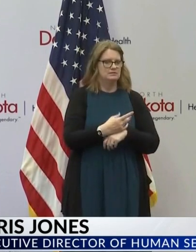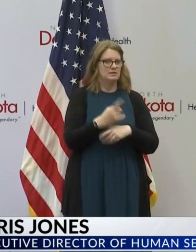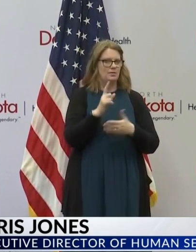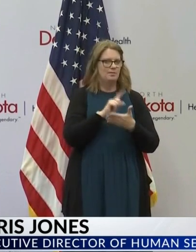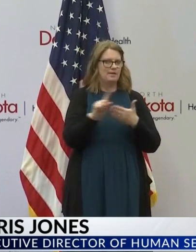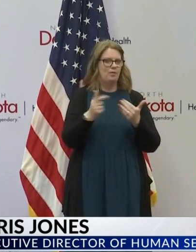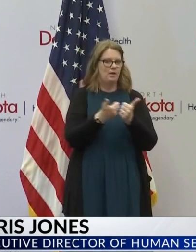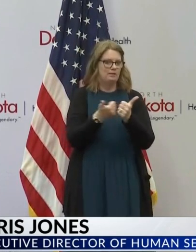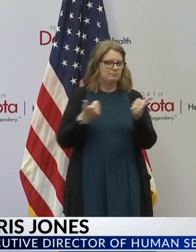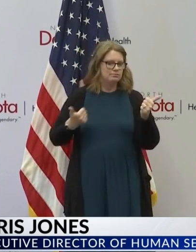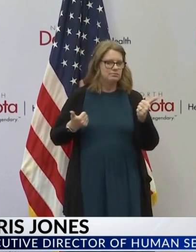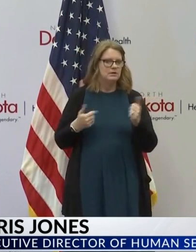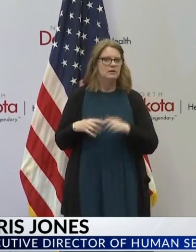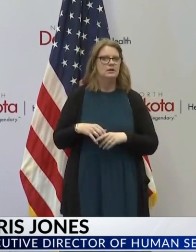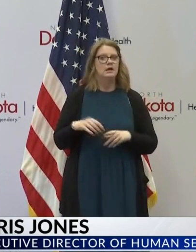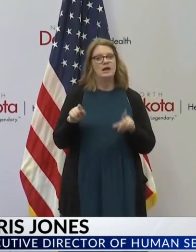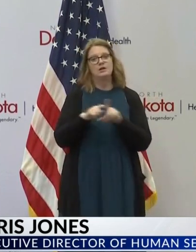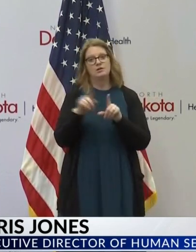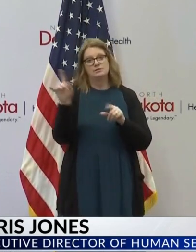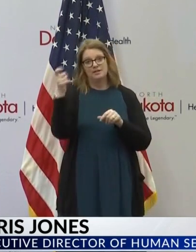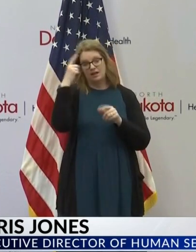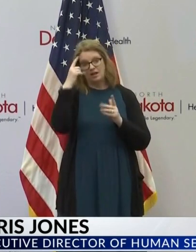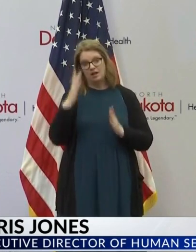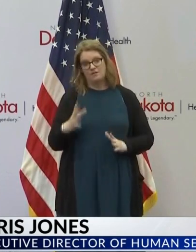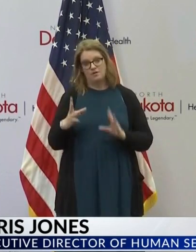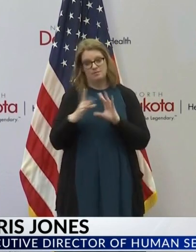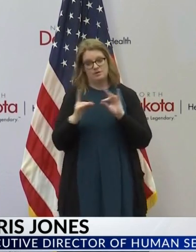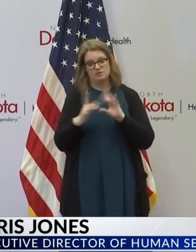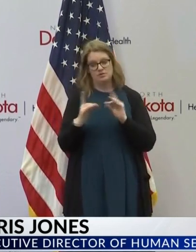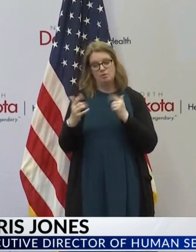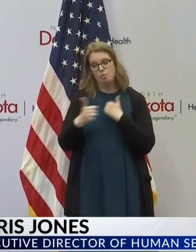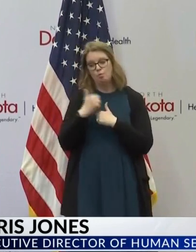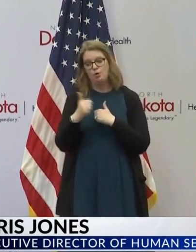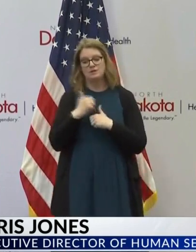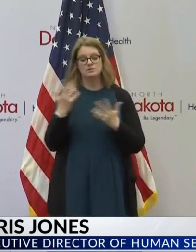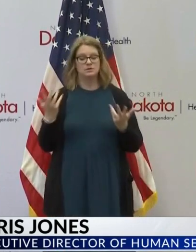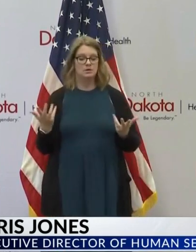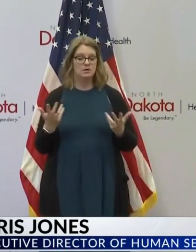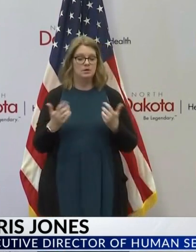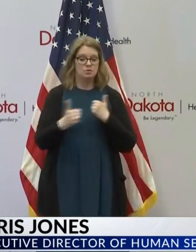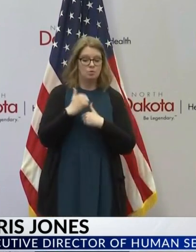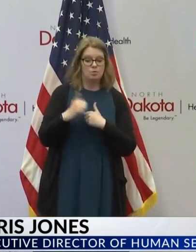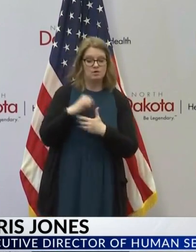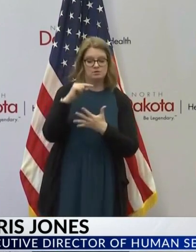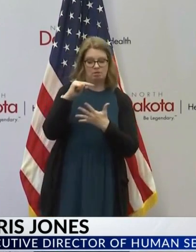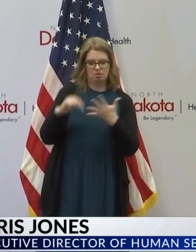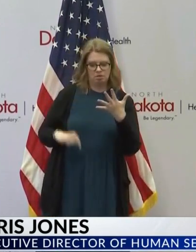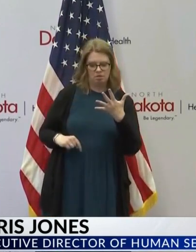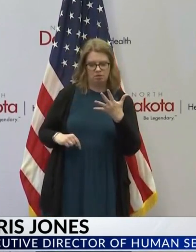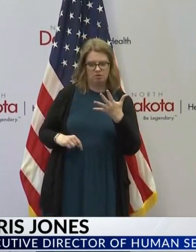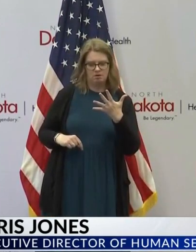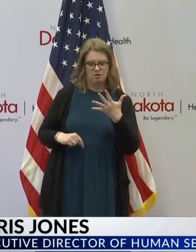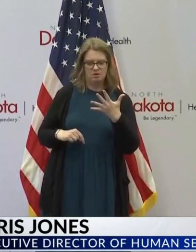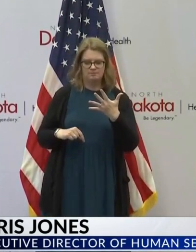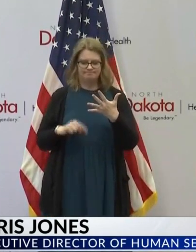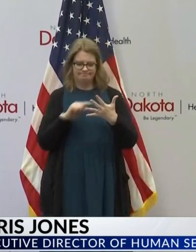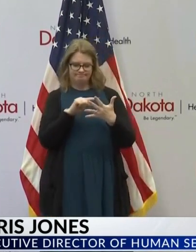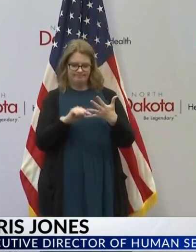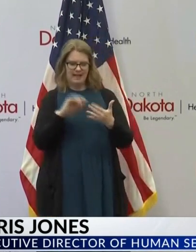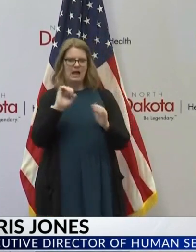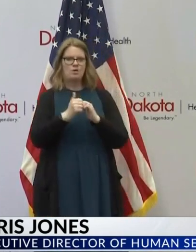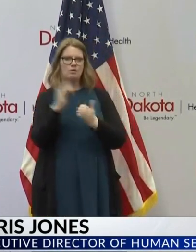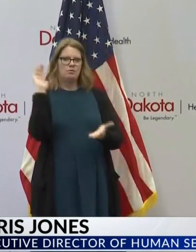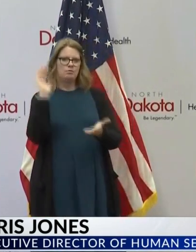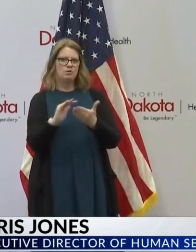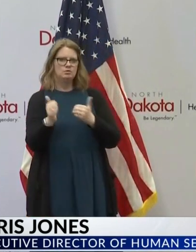then what the governor previously said about how do we look at what the risk is? How do we look at all the risk factors? How do we mitigate the risk factors? And then how do we